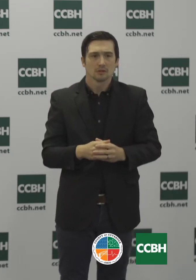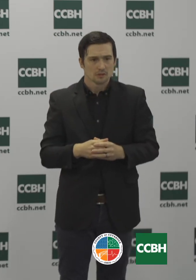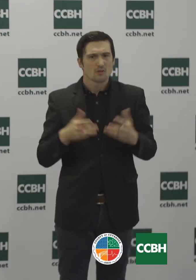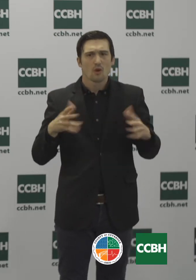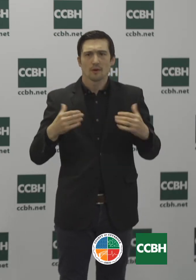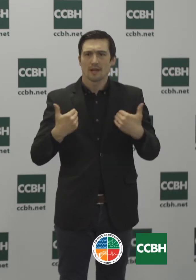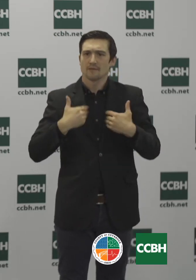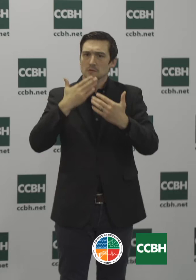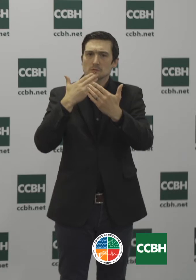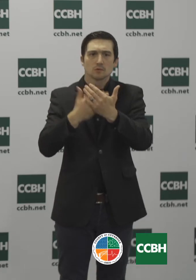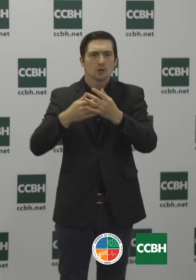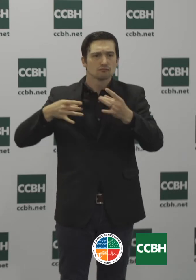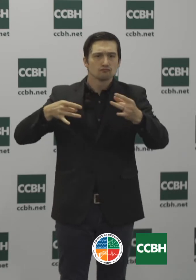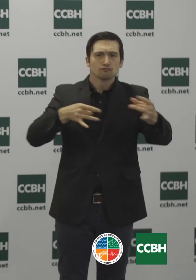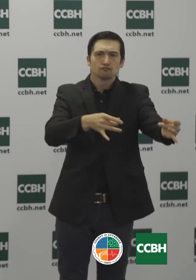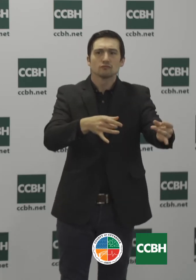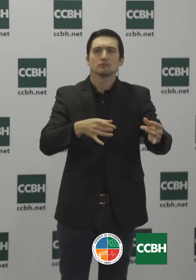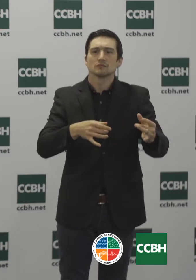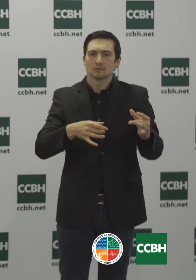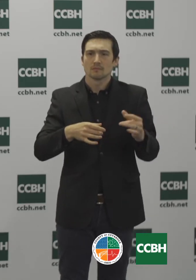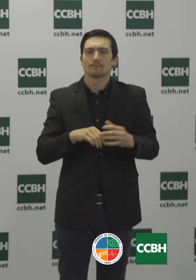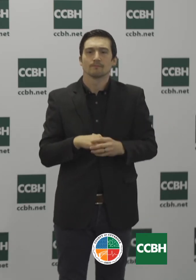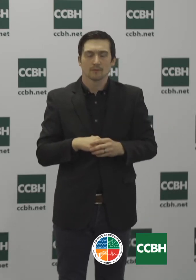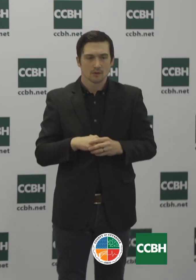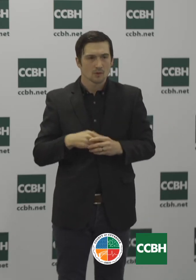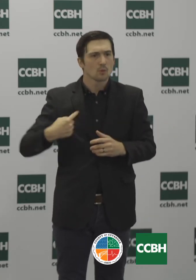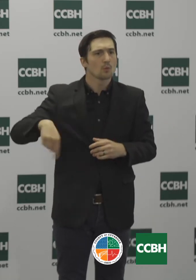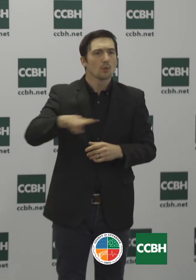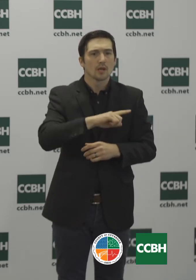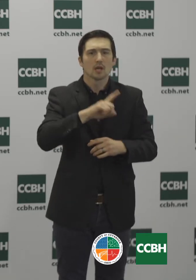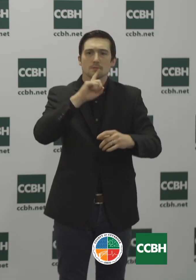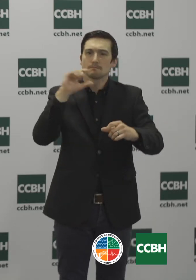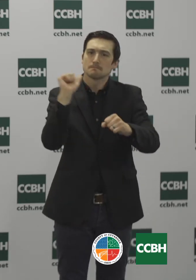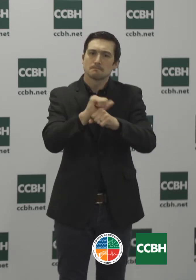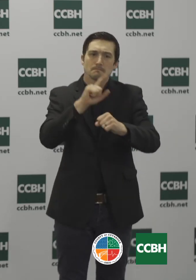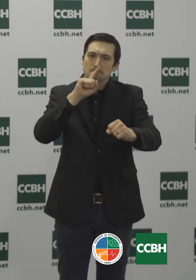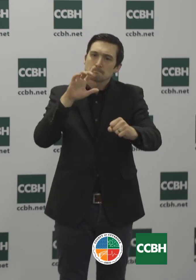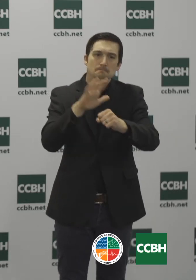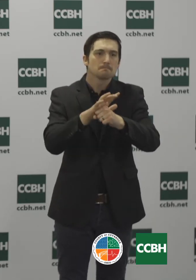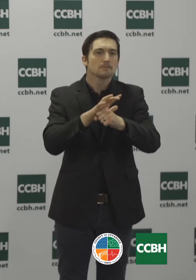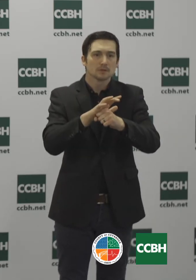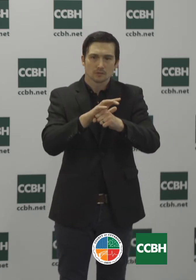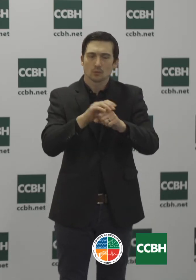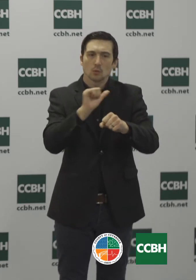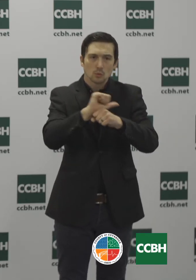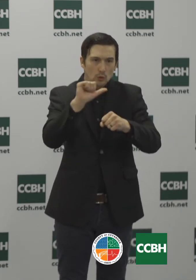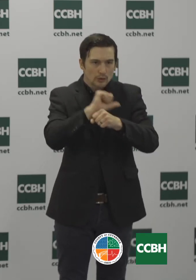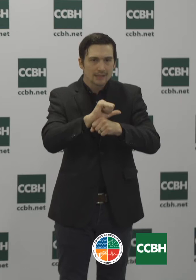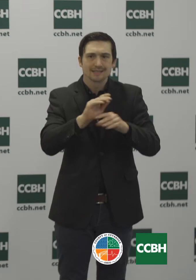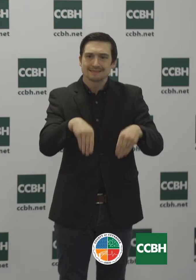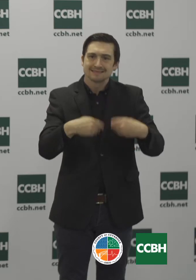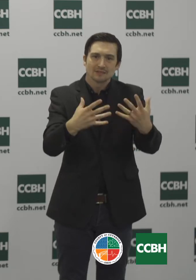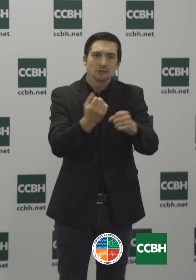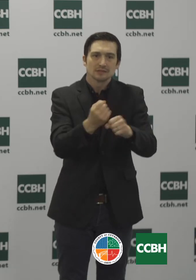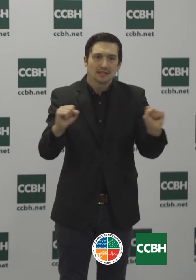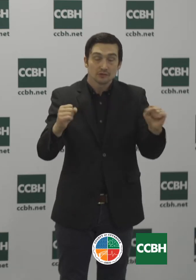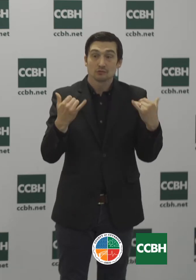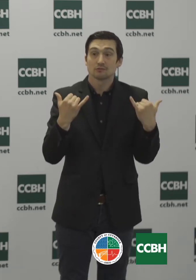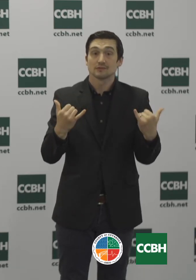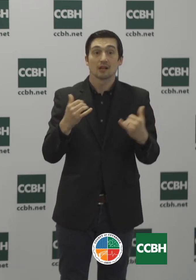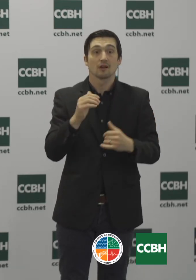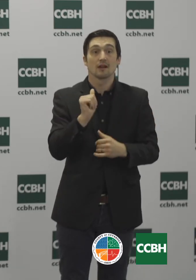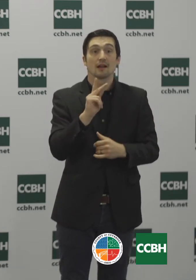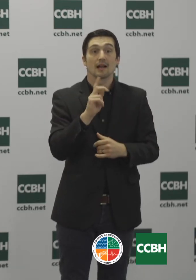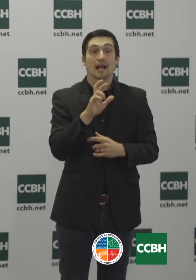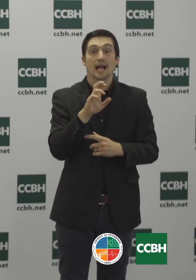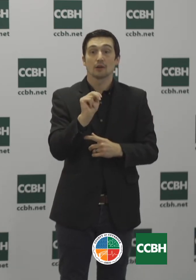machine. We are all working to keep you safe. And now I'd like to ask CEO of Metro Health, Dr. Akram